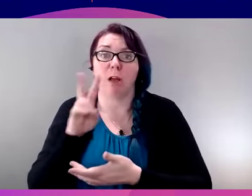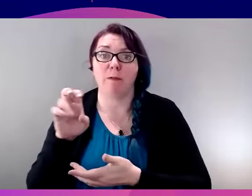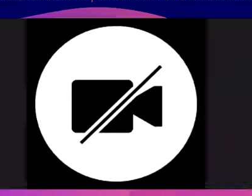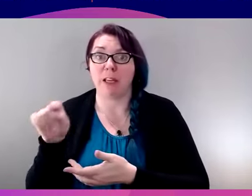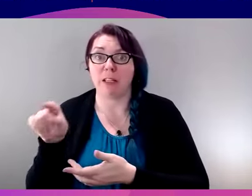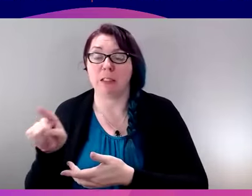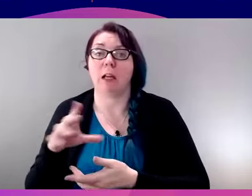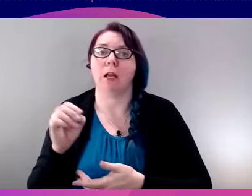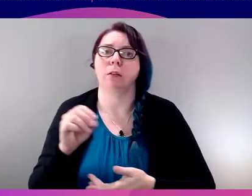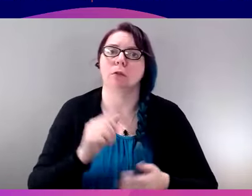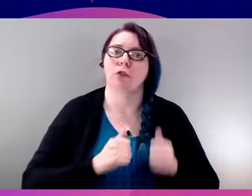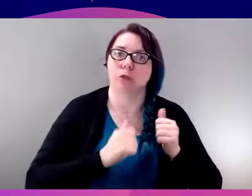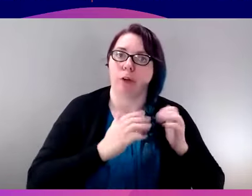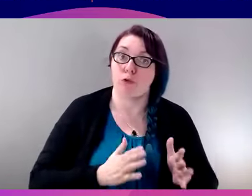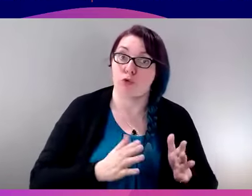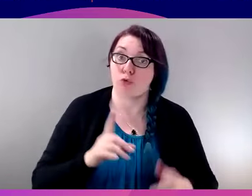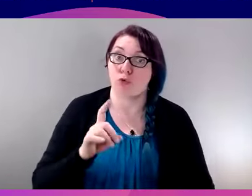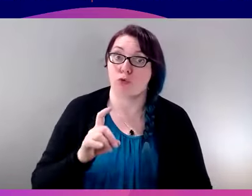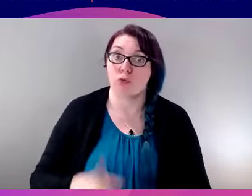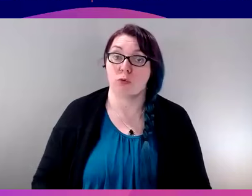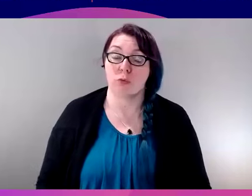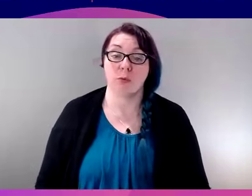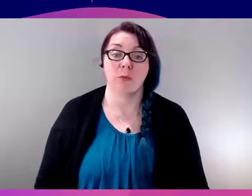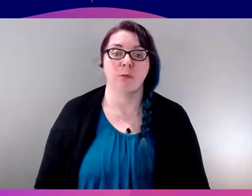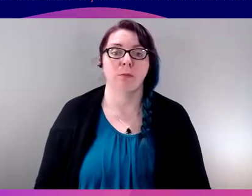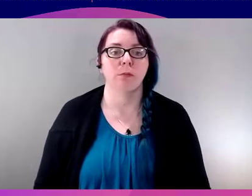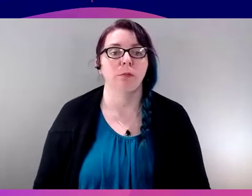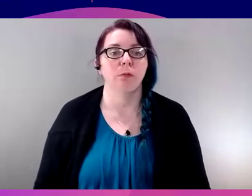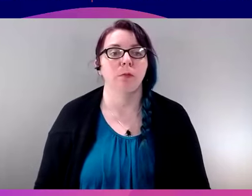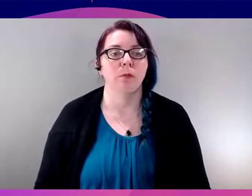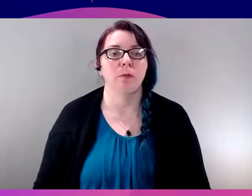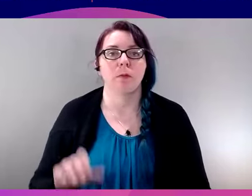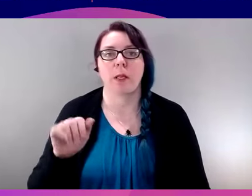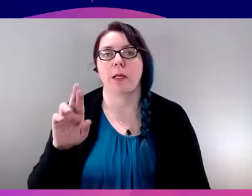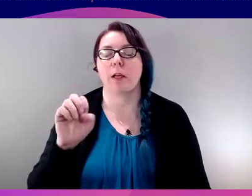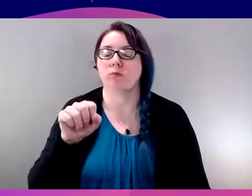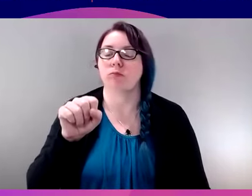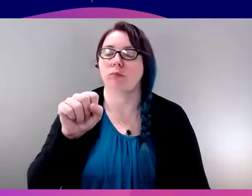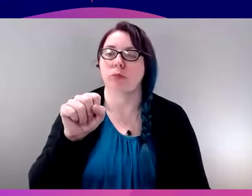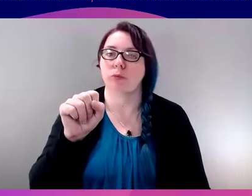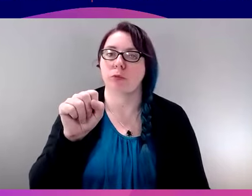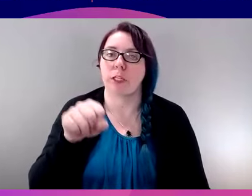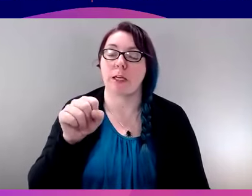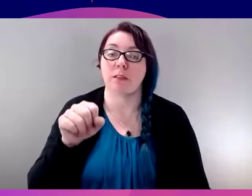Yes, these collaborations are huge, especially when we know that